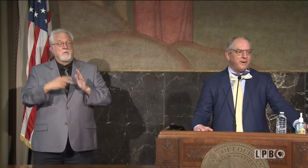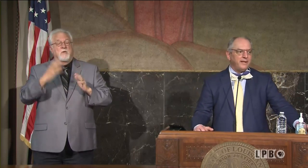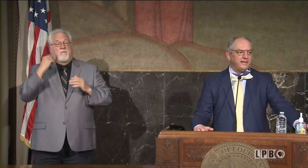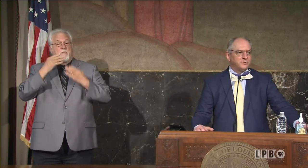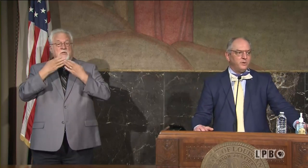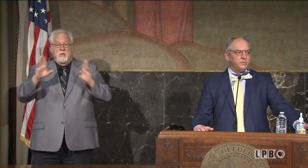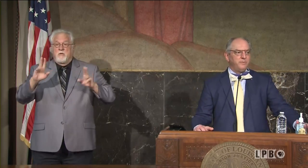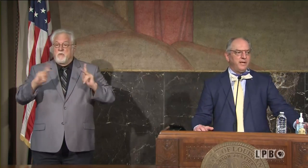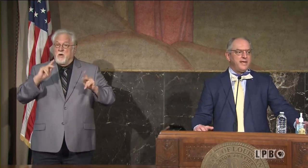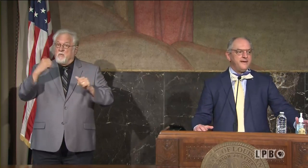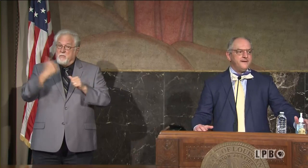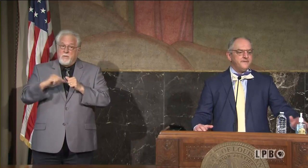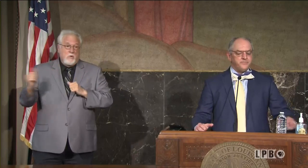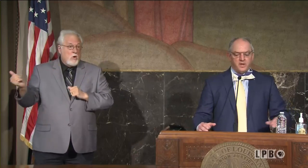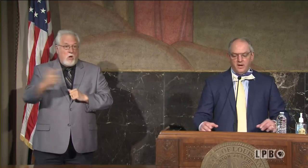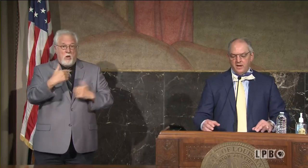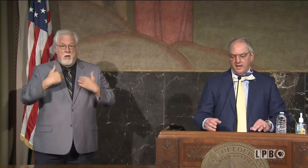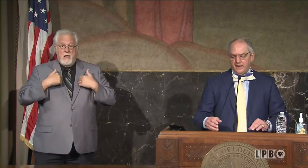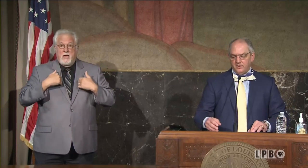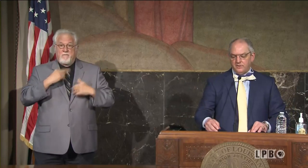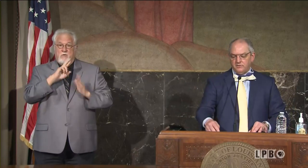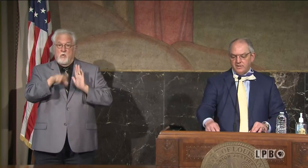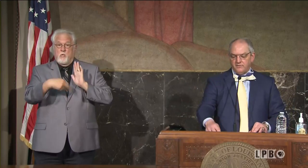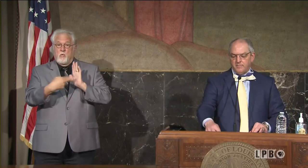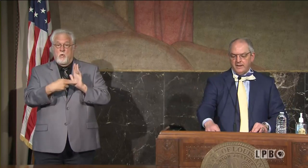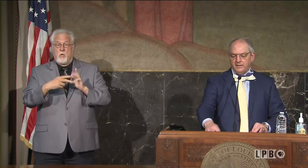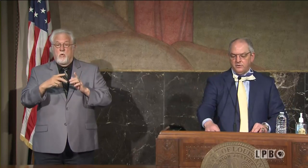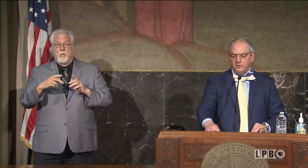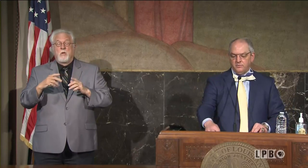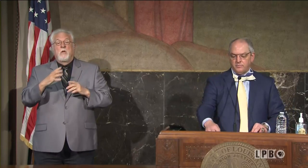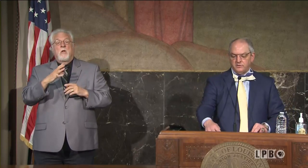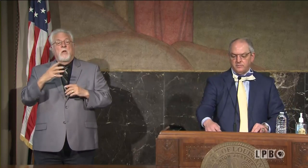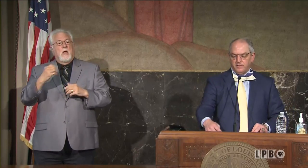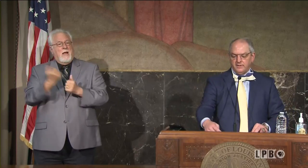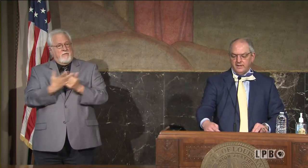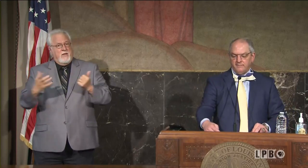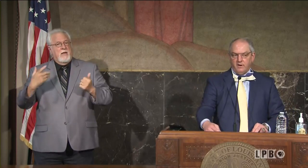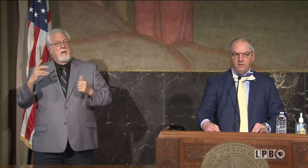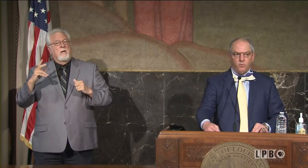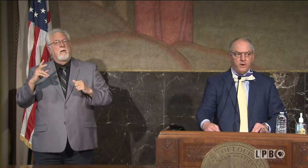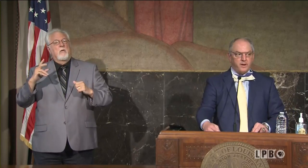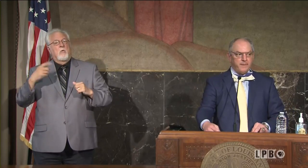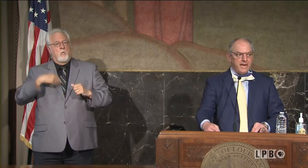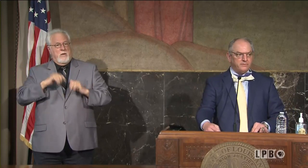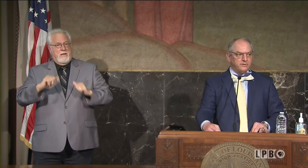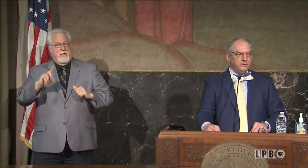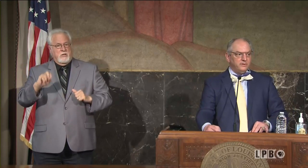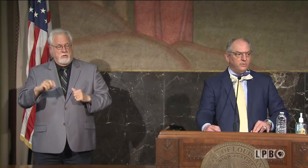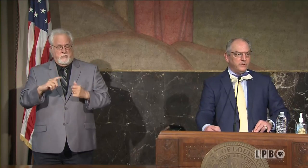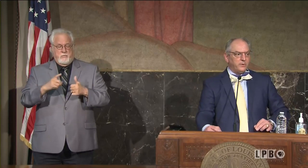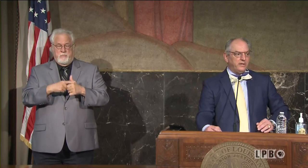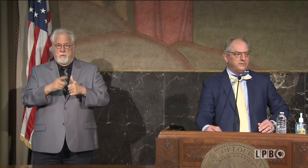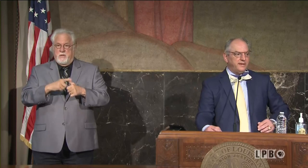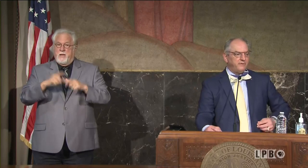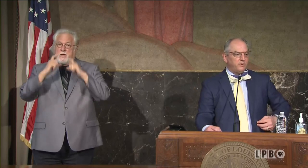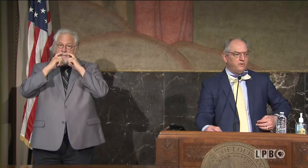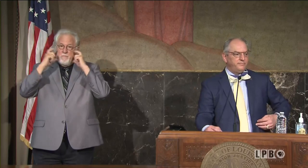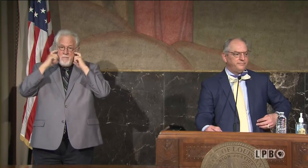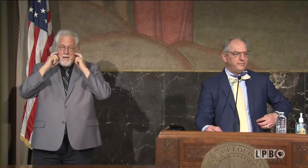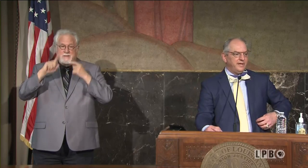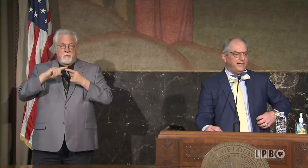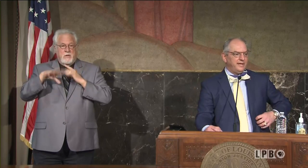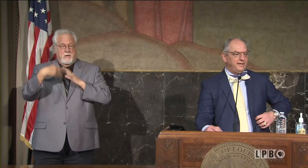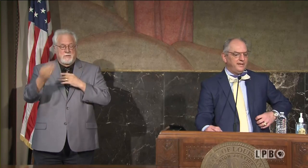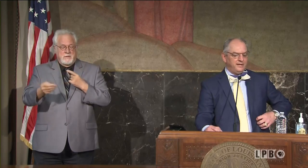Remember, everybody has a role to play, and there are things that everybody can do. Principally, they involve wearing a mask when you're outside of your